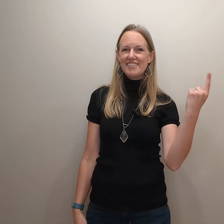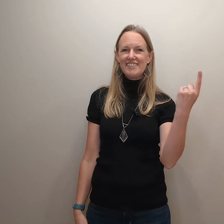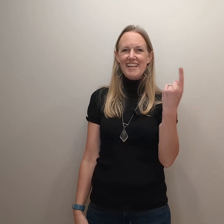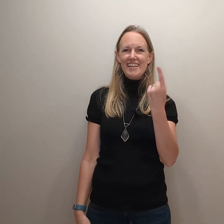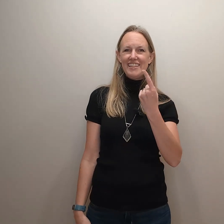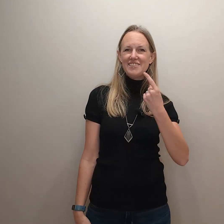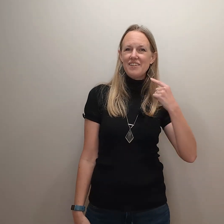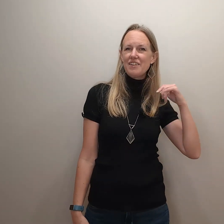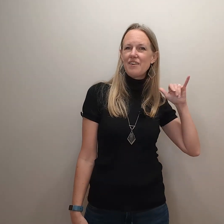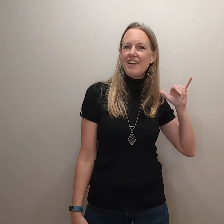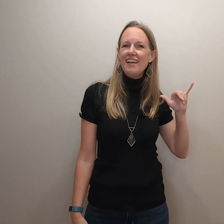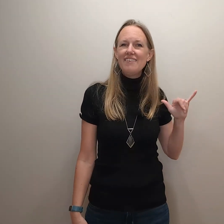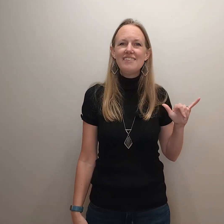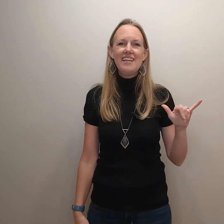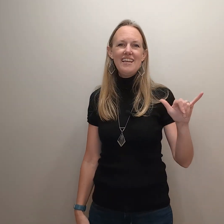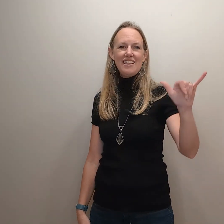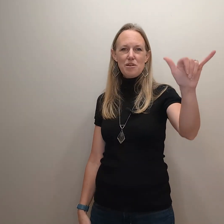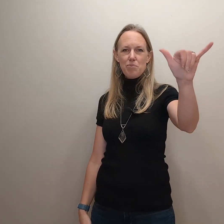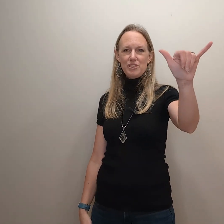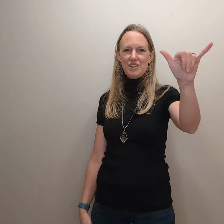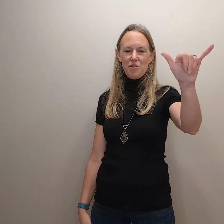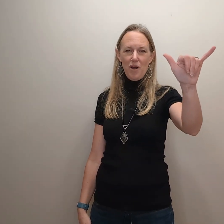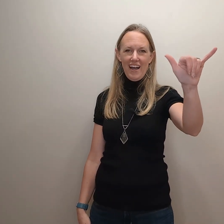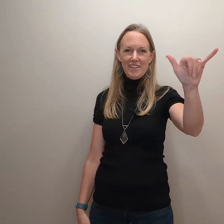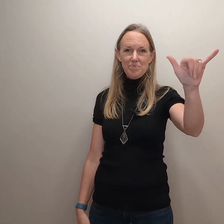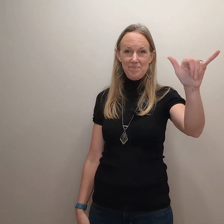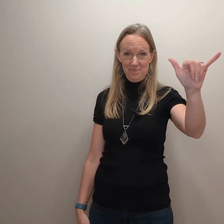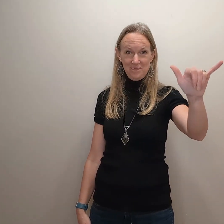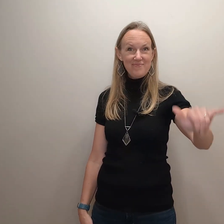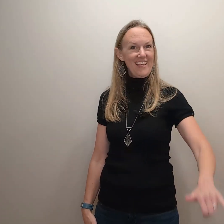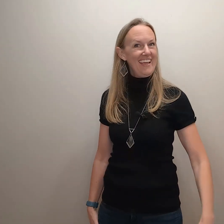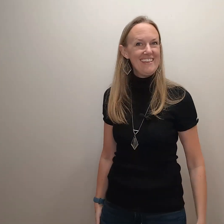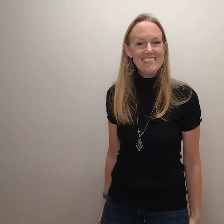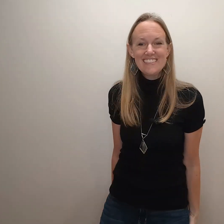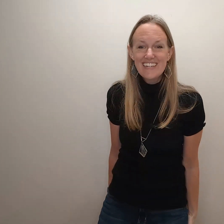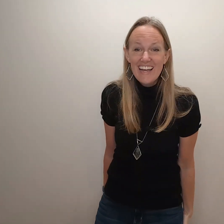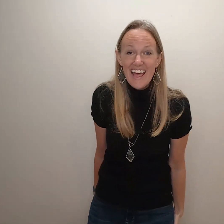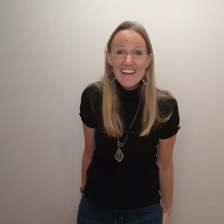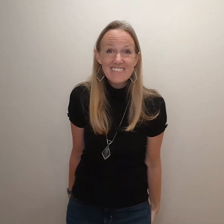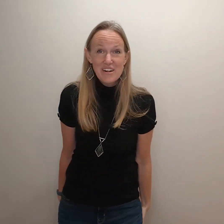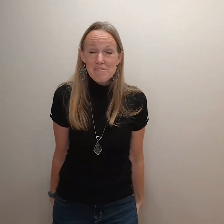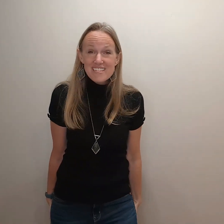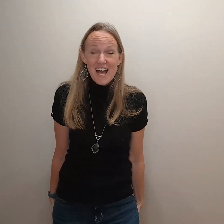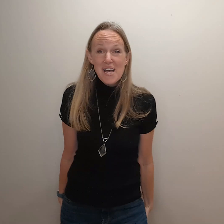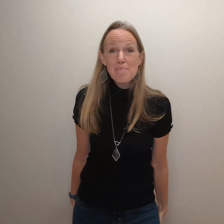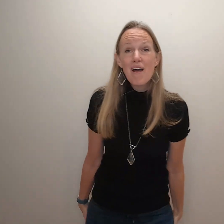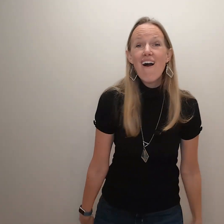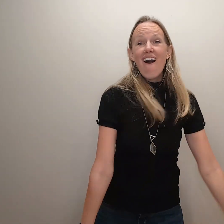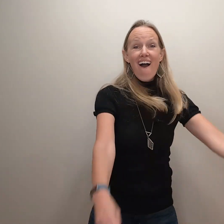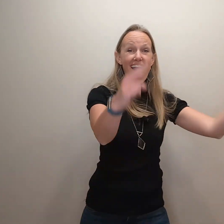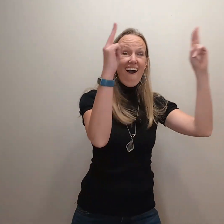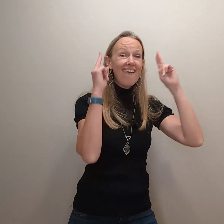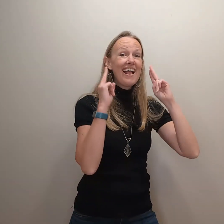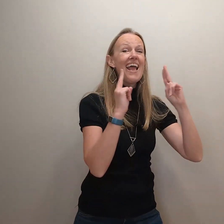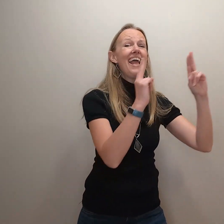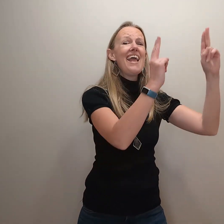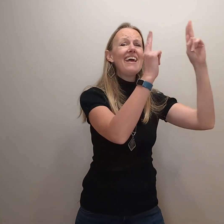So that index finger around and then push out a Y. Okay, let's try that from the top. All